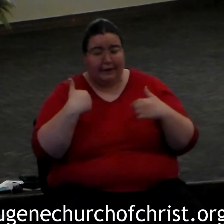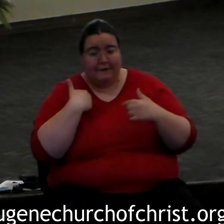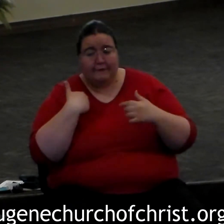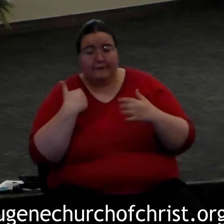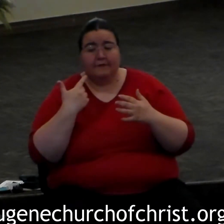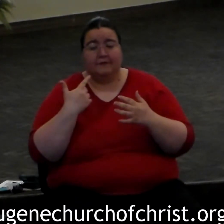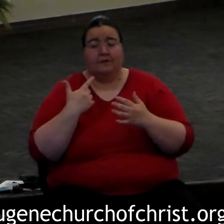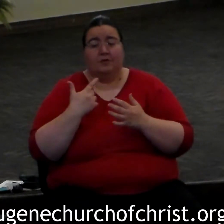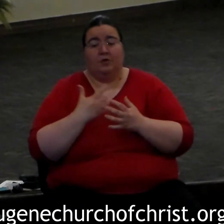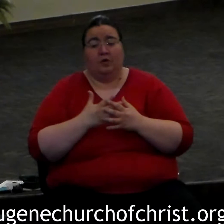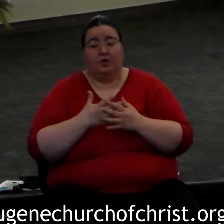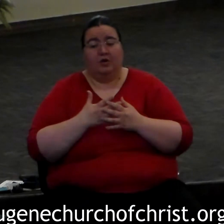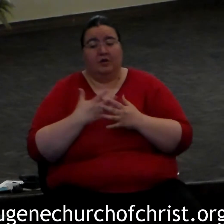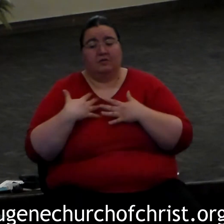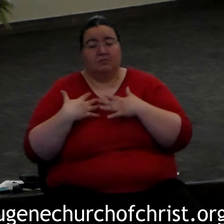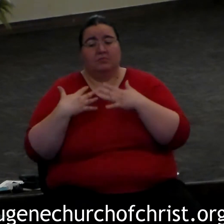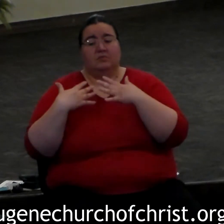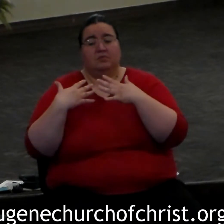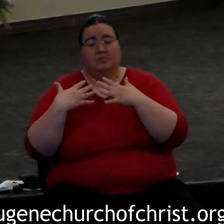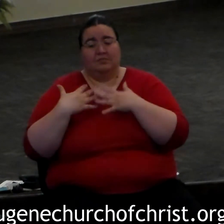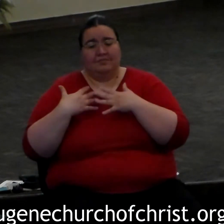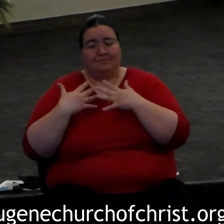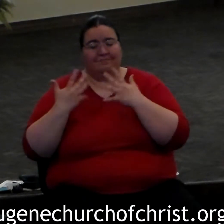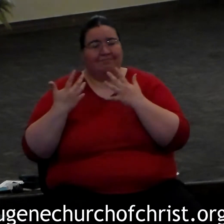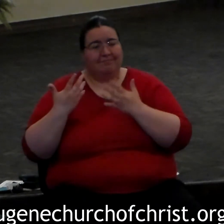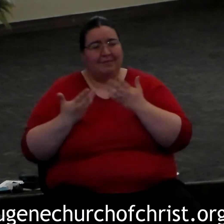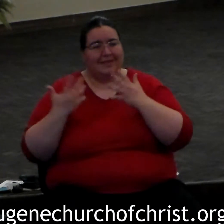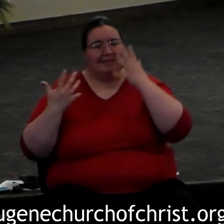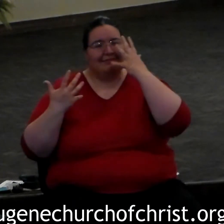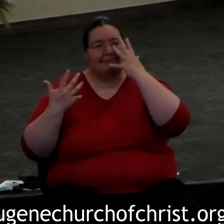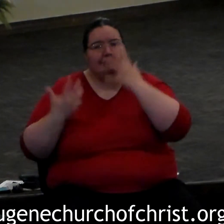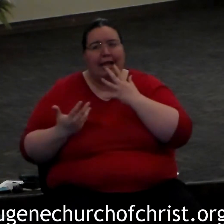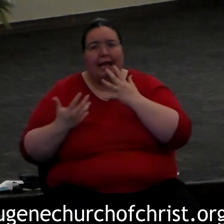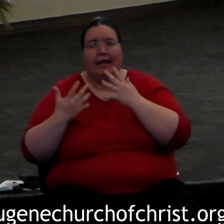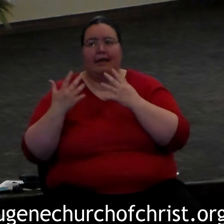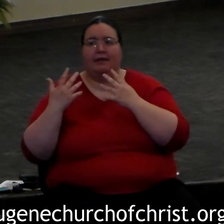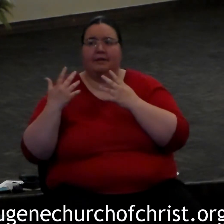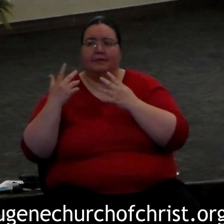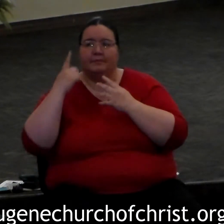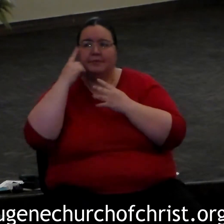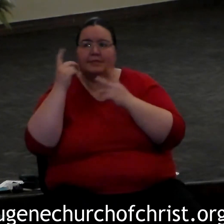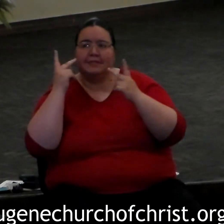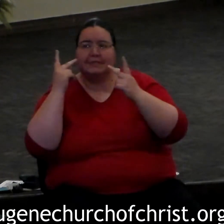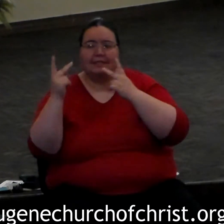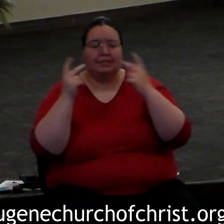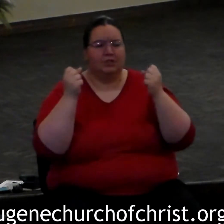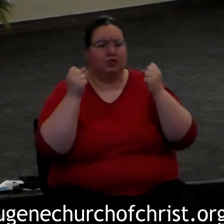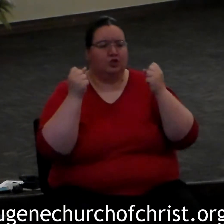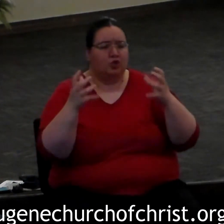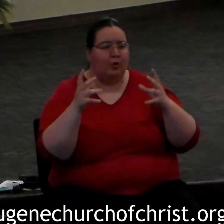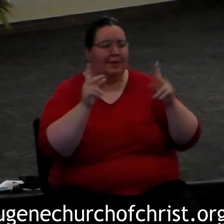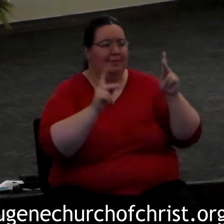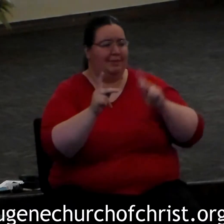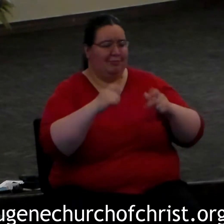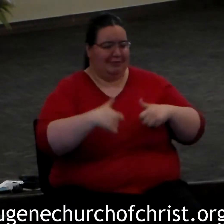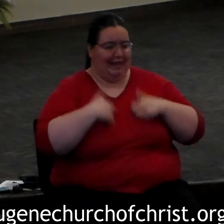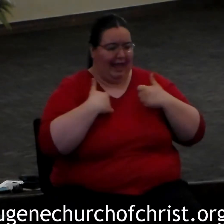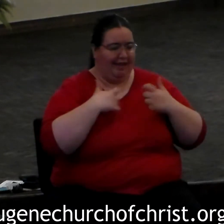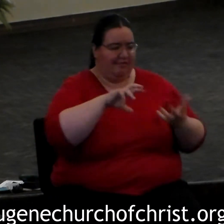sadness of seeing so many people with broken lives or with medical things going on that it's just too much